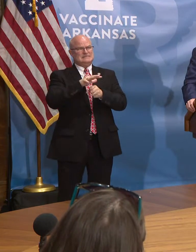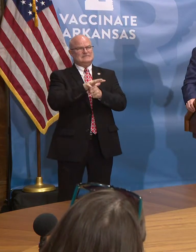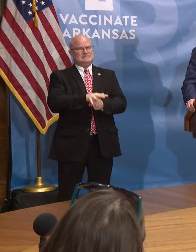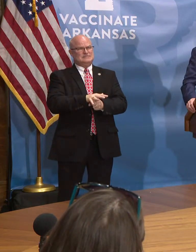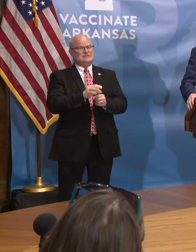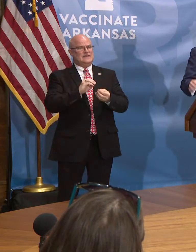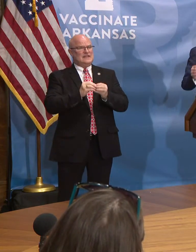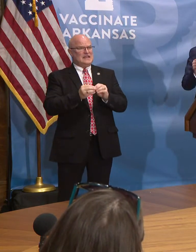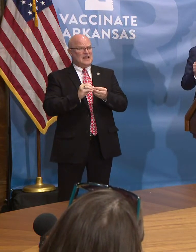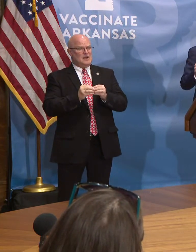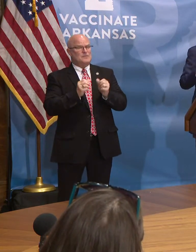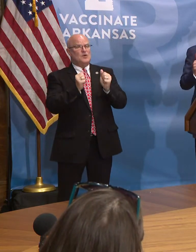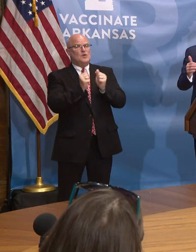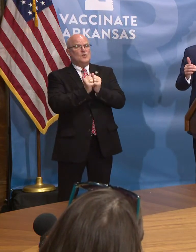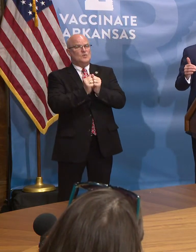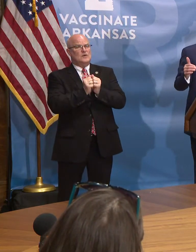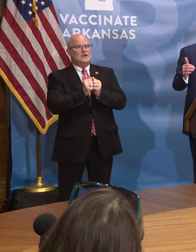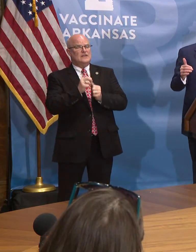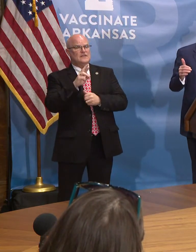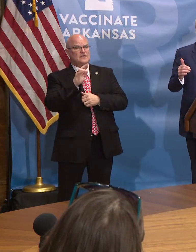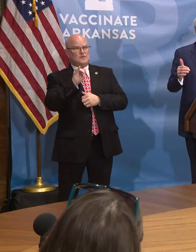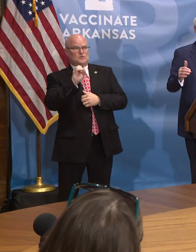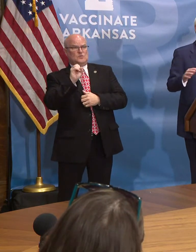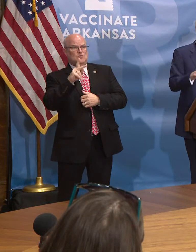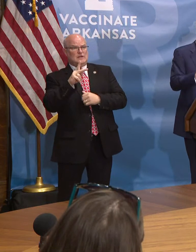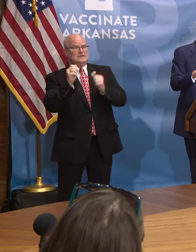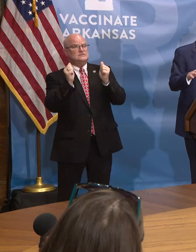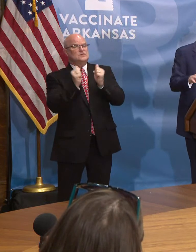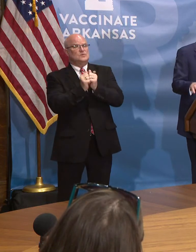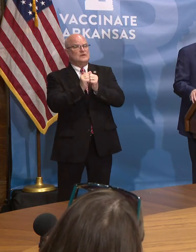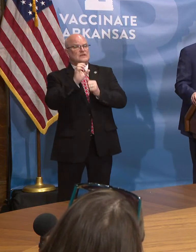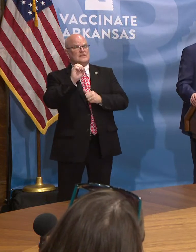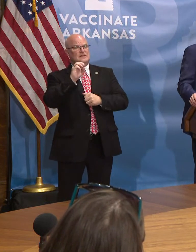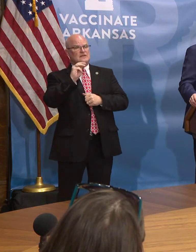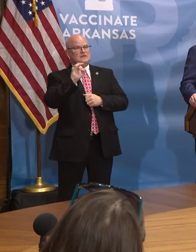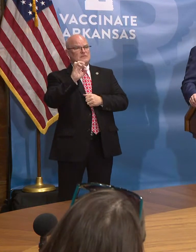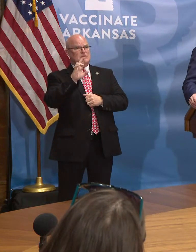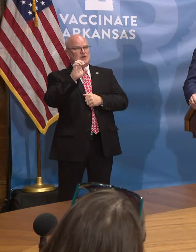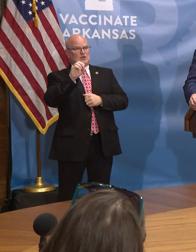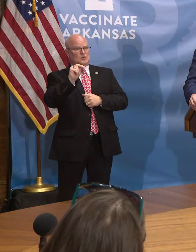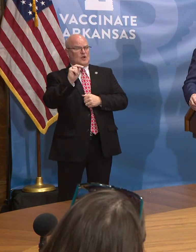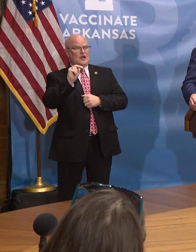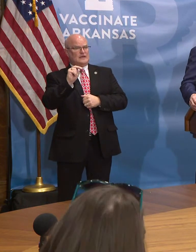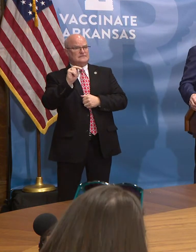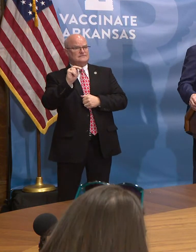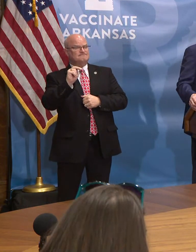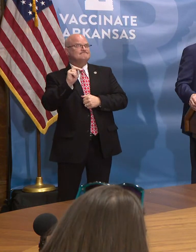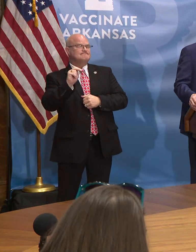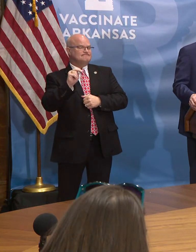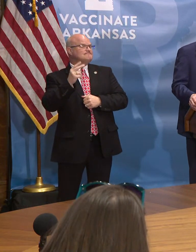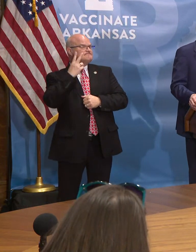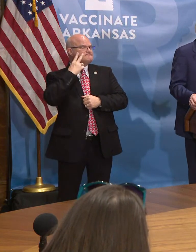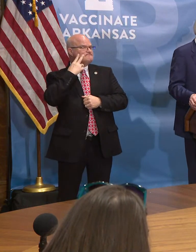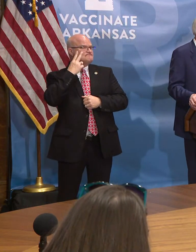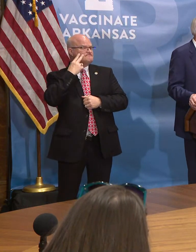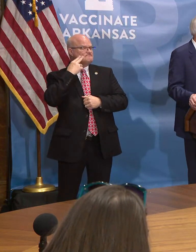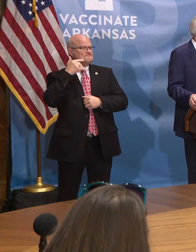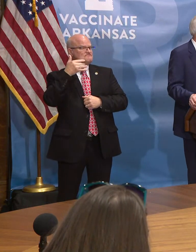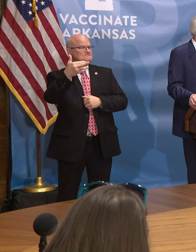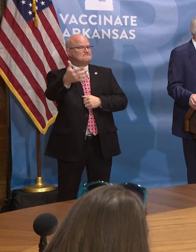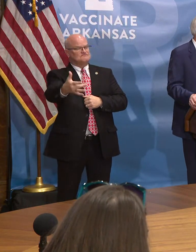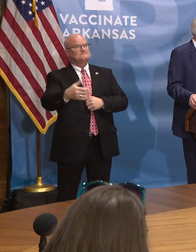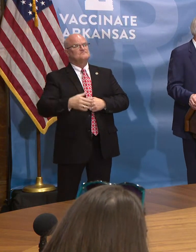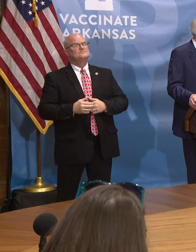of a number with the risk that is out there right now, but we'll see over time. Of course,